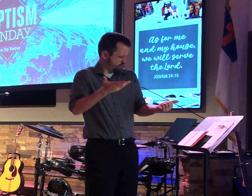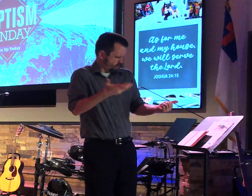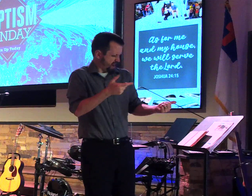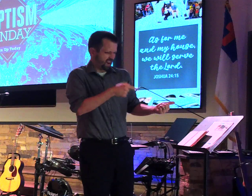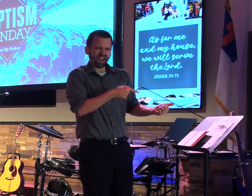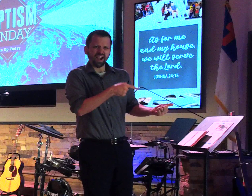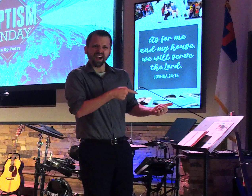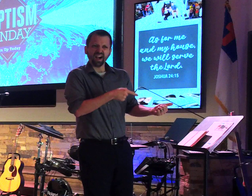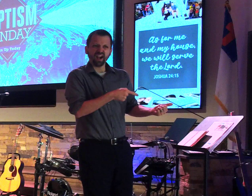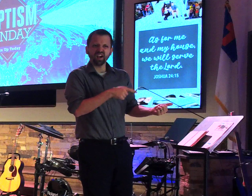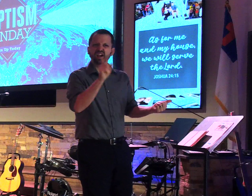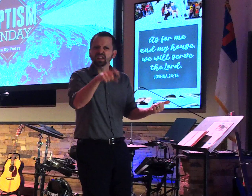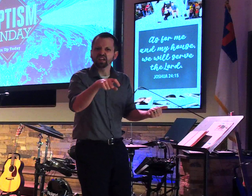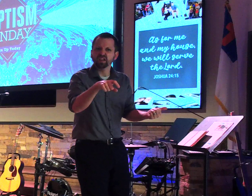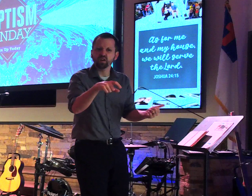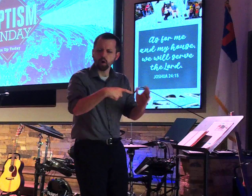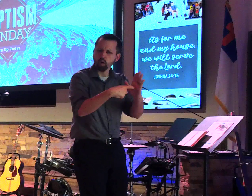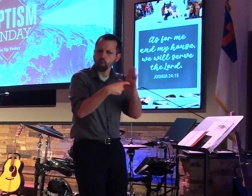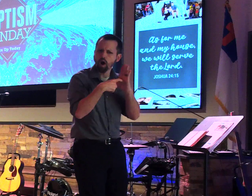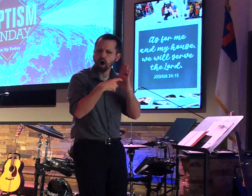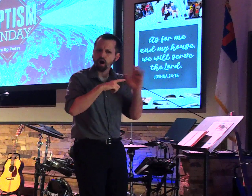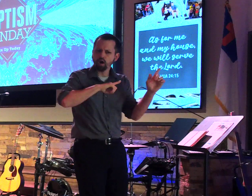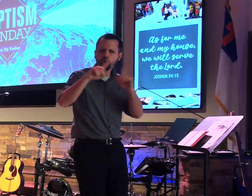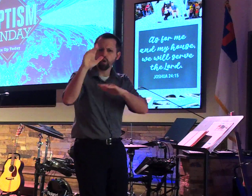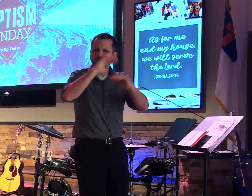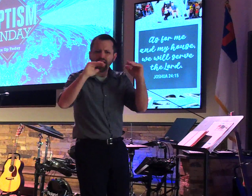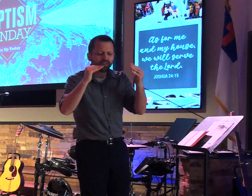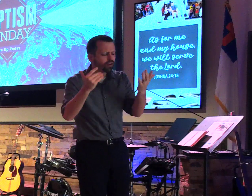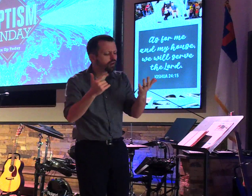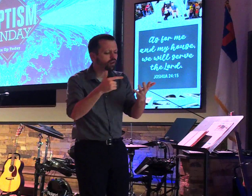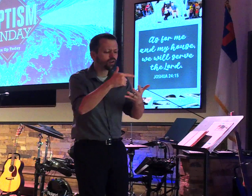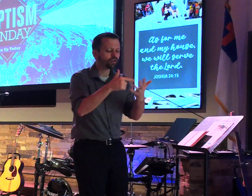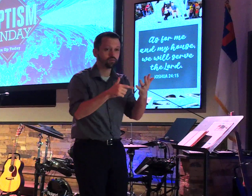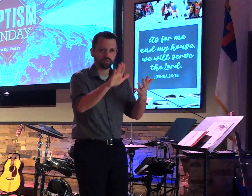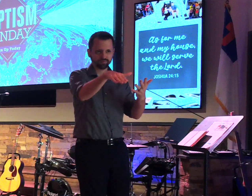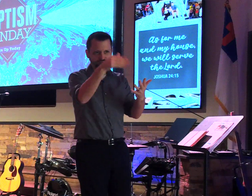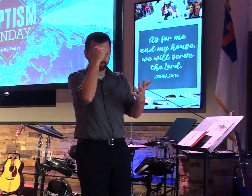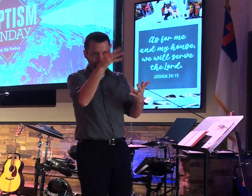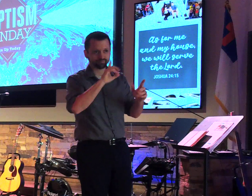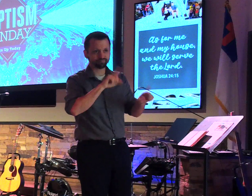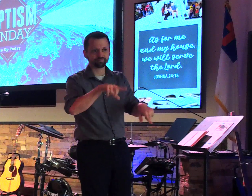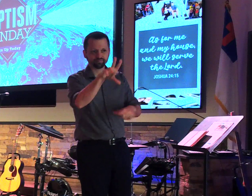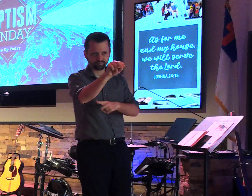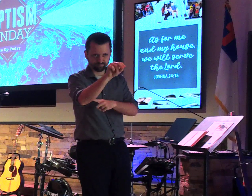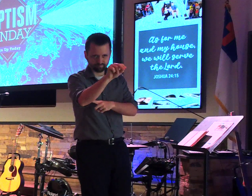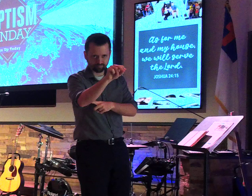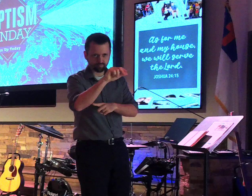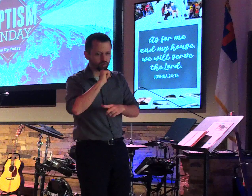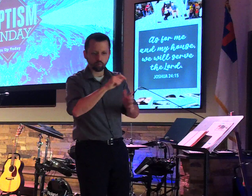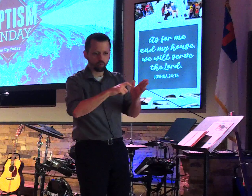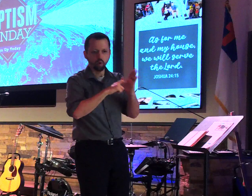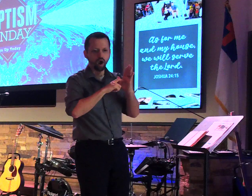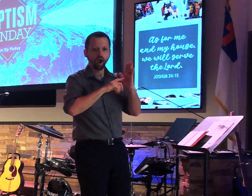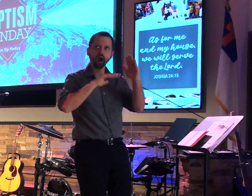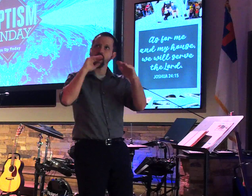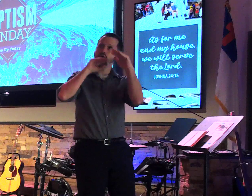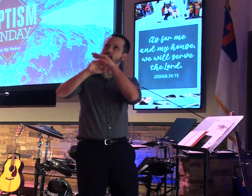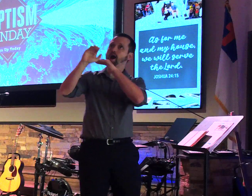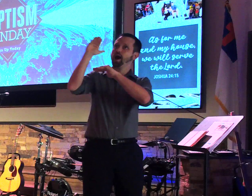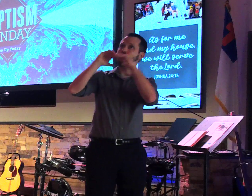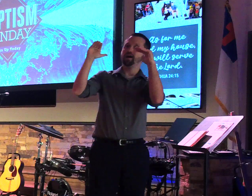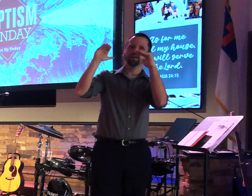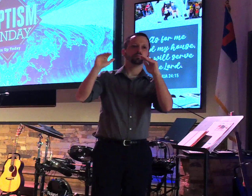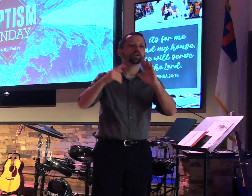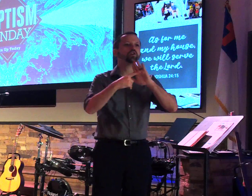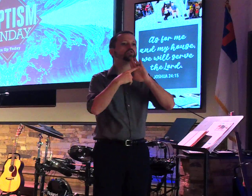I need to do it, do you have to be baptized to go to heaven, which I can already tell you that, no. But you know, they'll show you